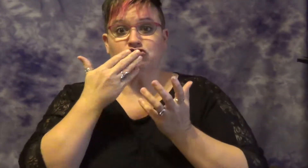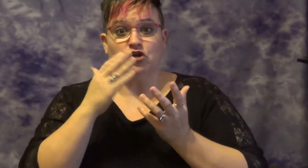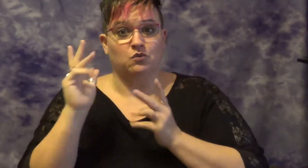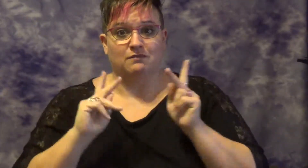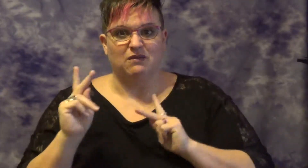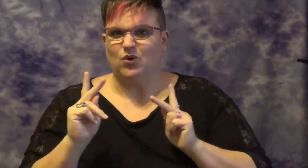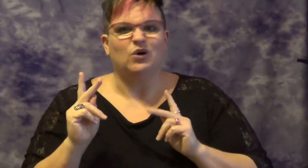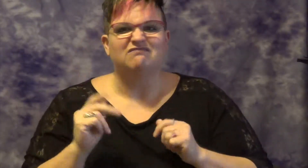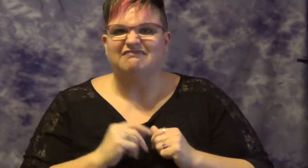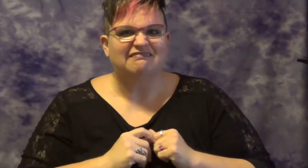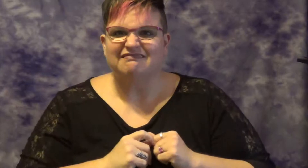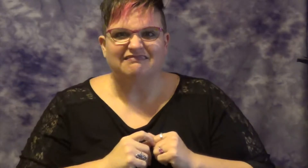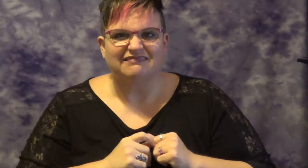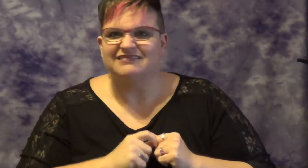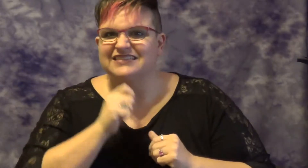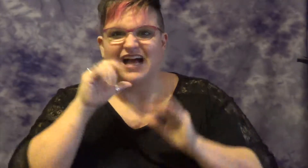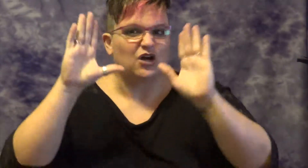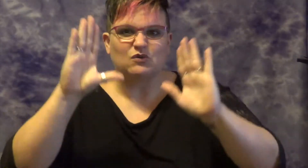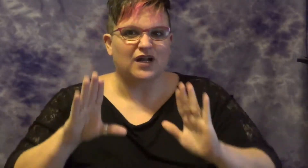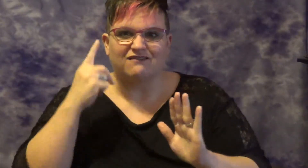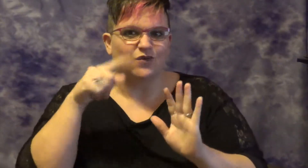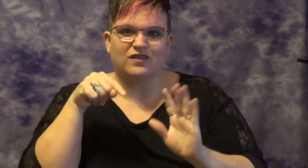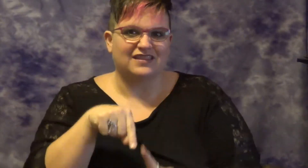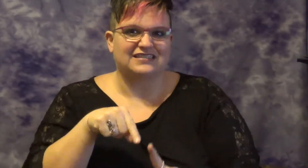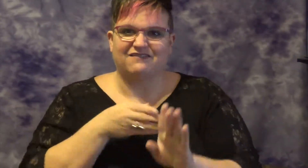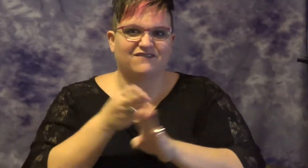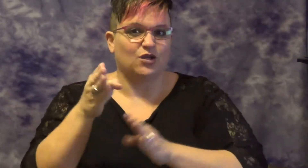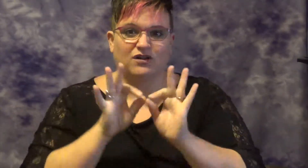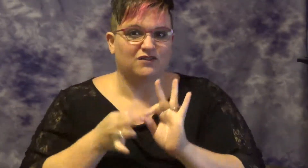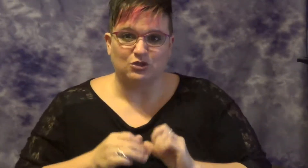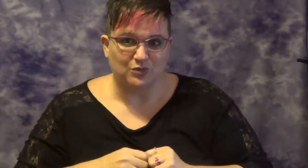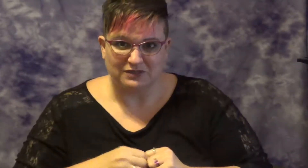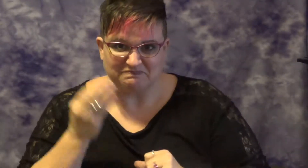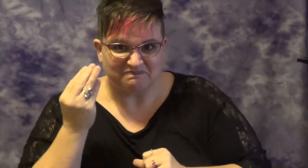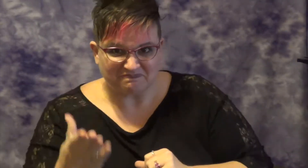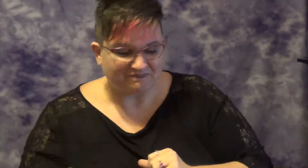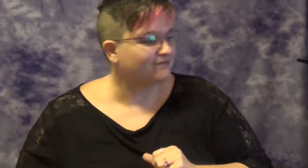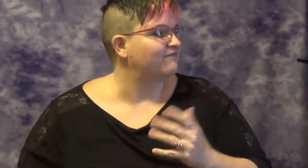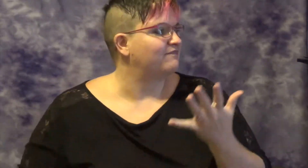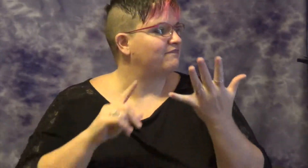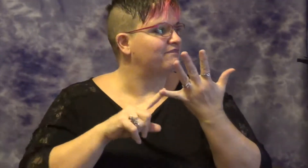If you're not able to do that, this is not the great field for you.